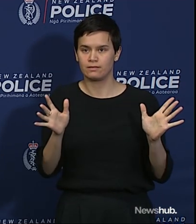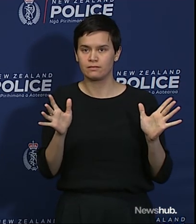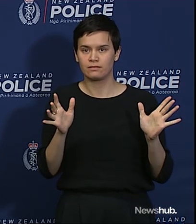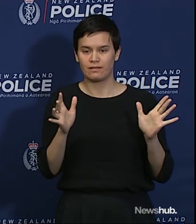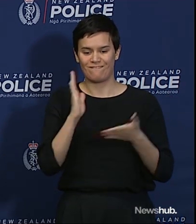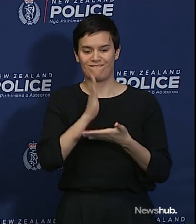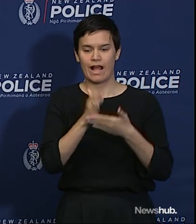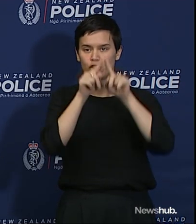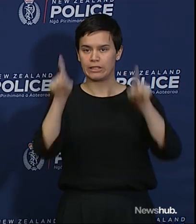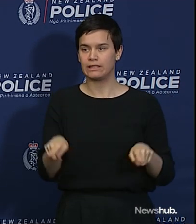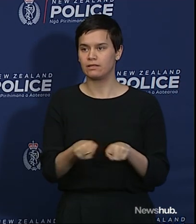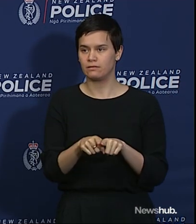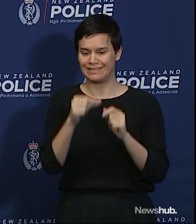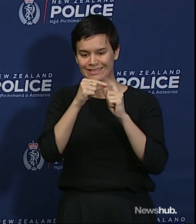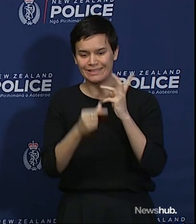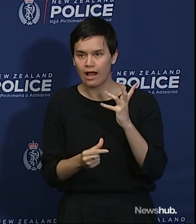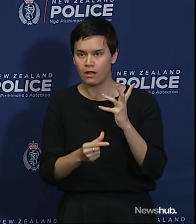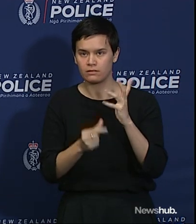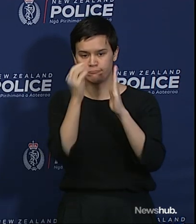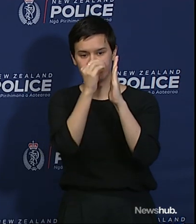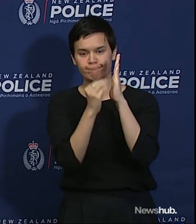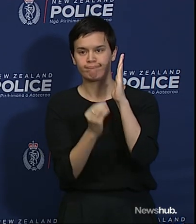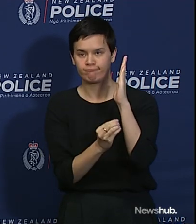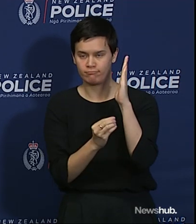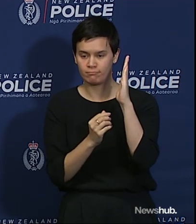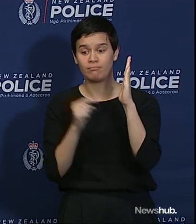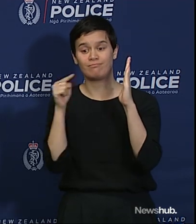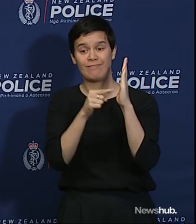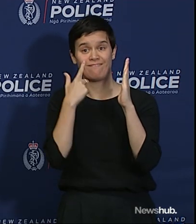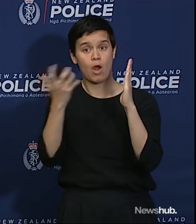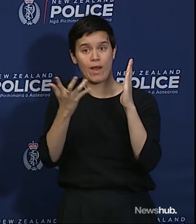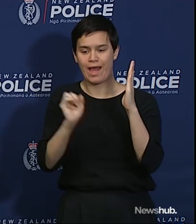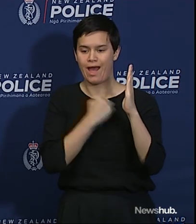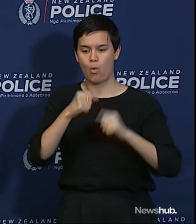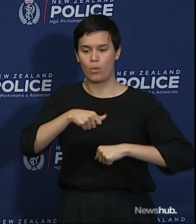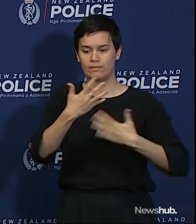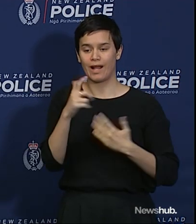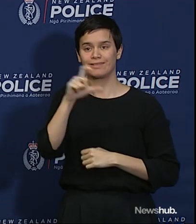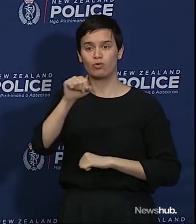all the details that people might need following the event. This is on our website,